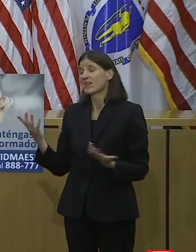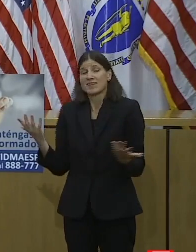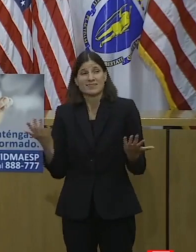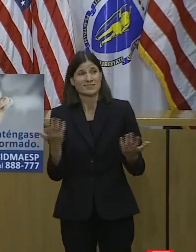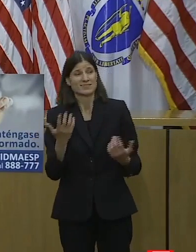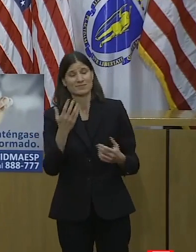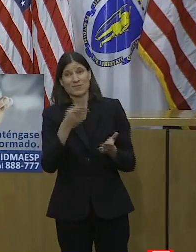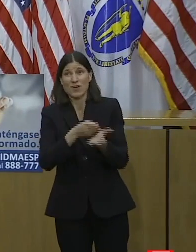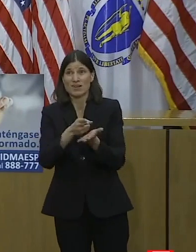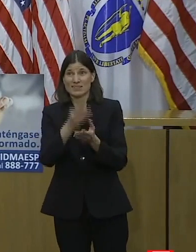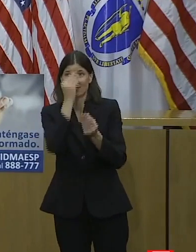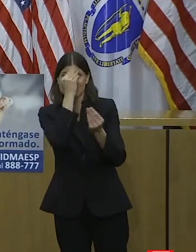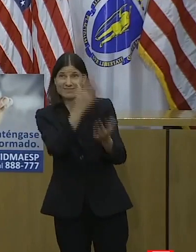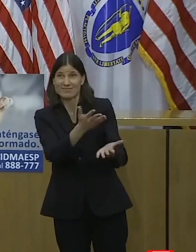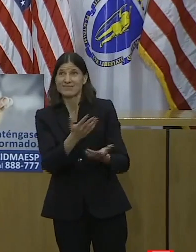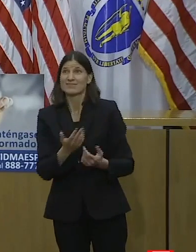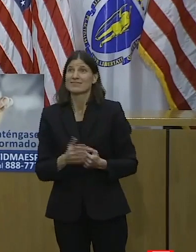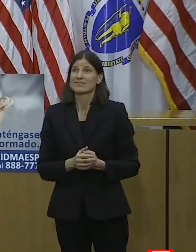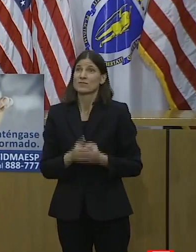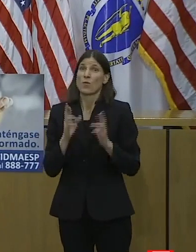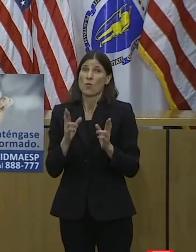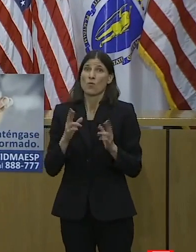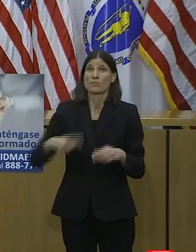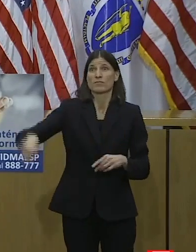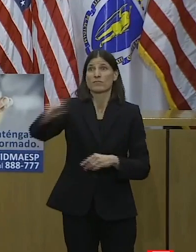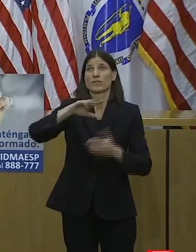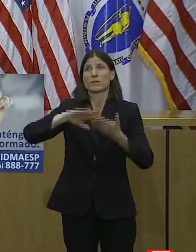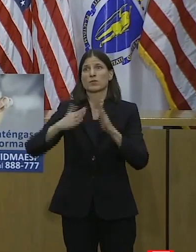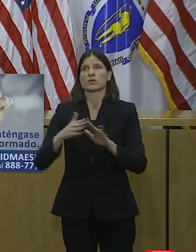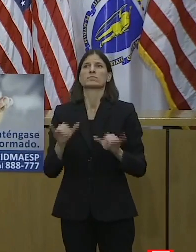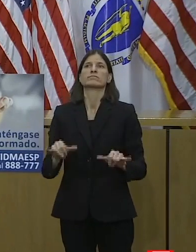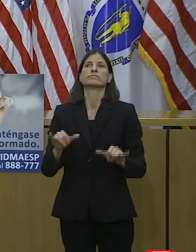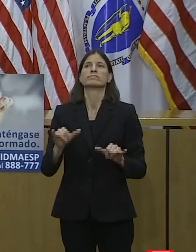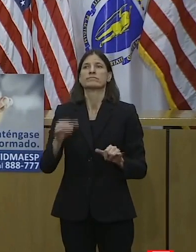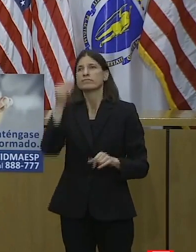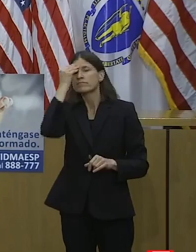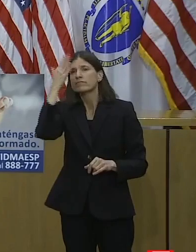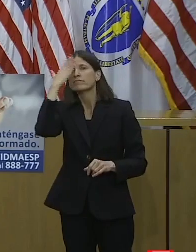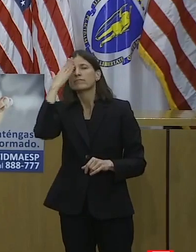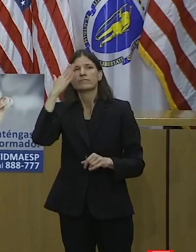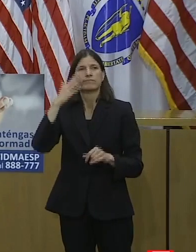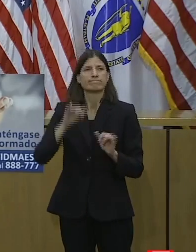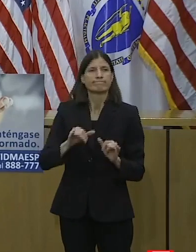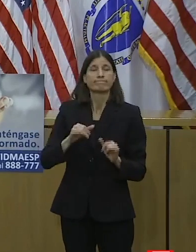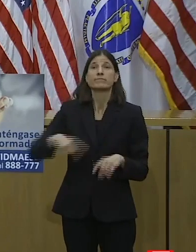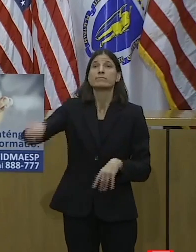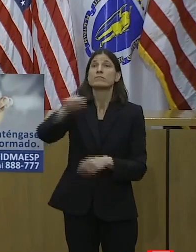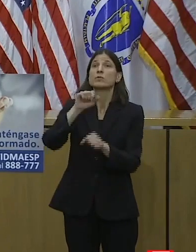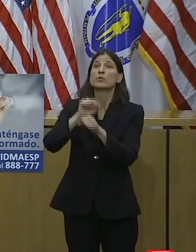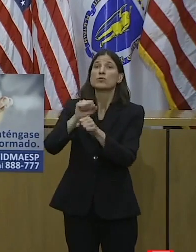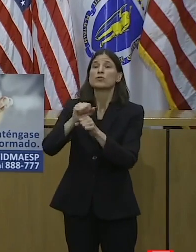public health folks, government officials at every level, and people in healthcare that